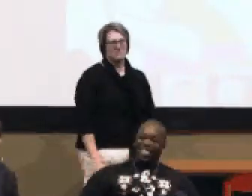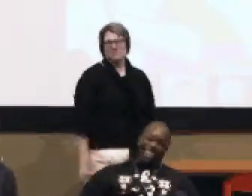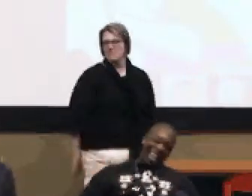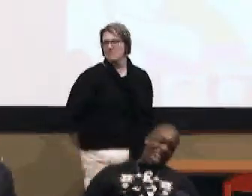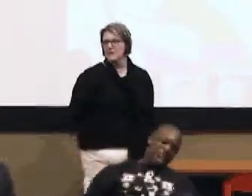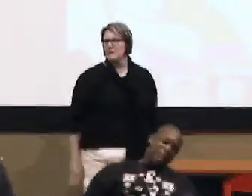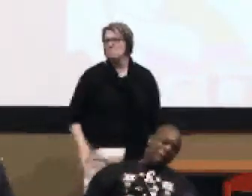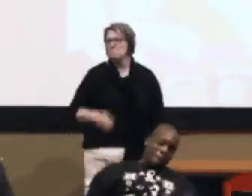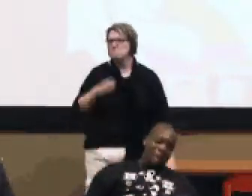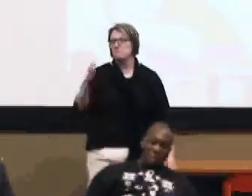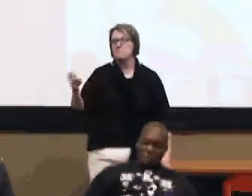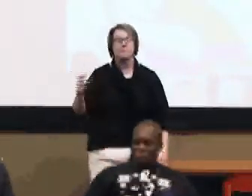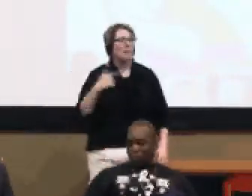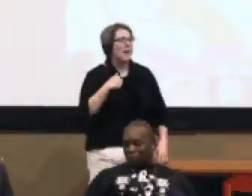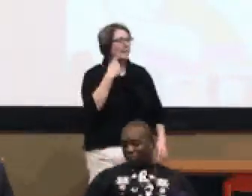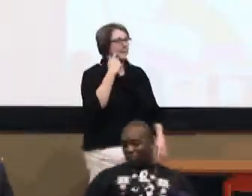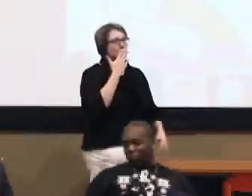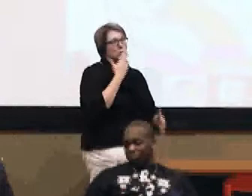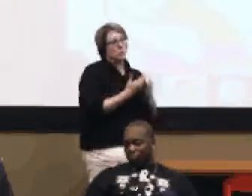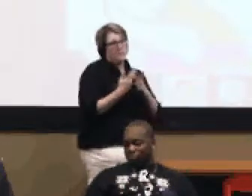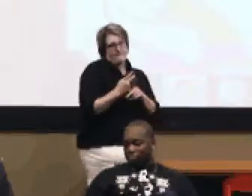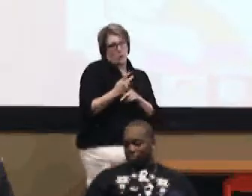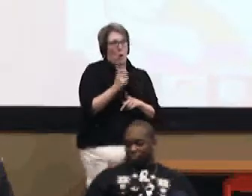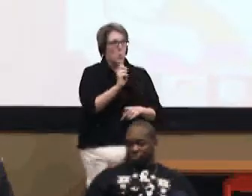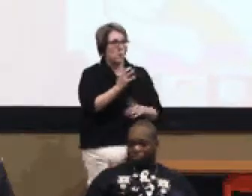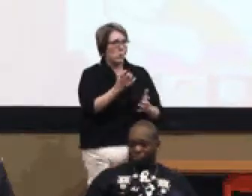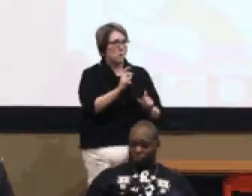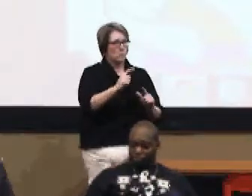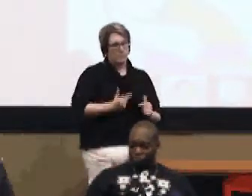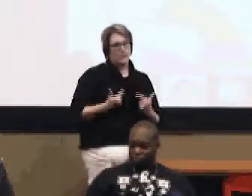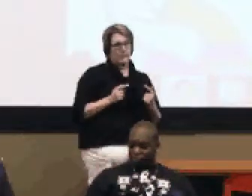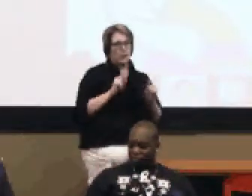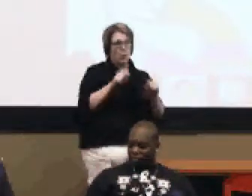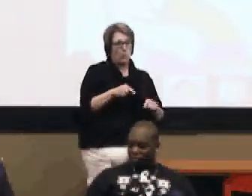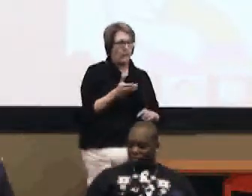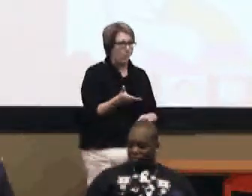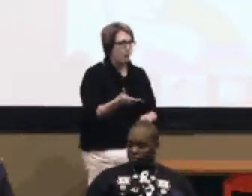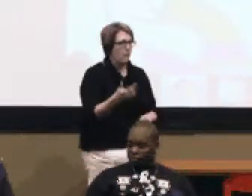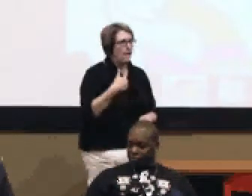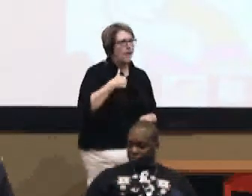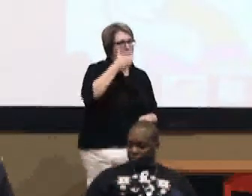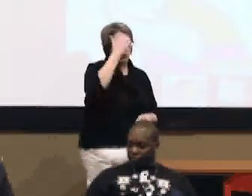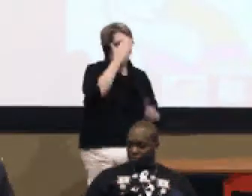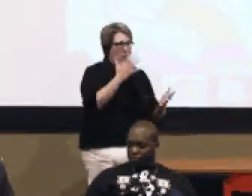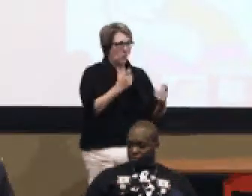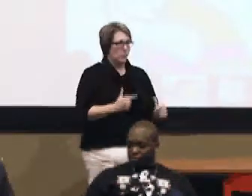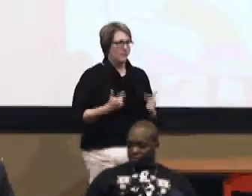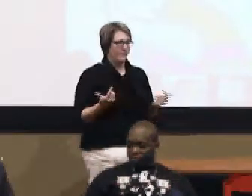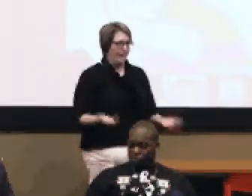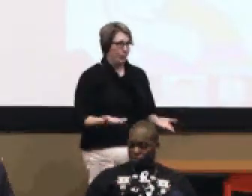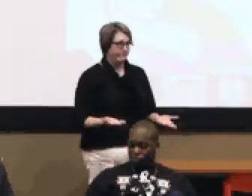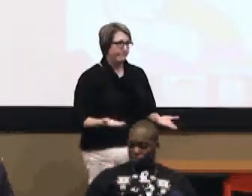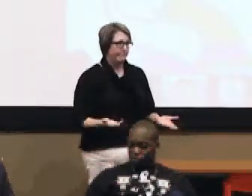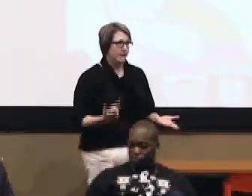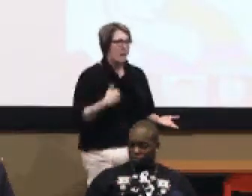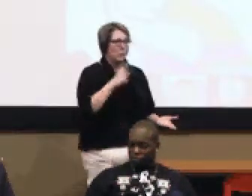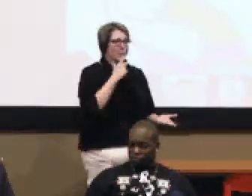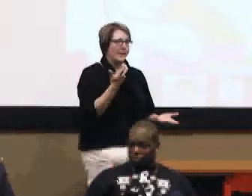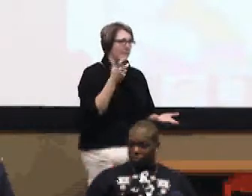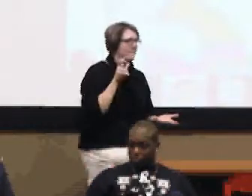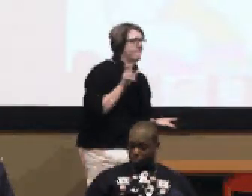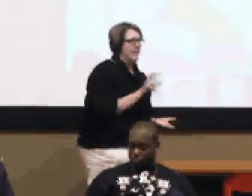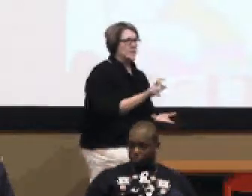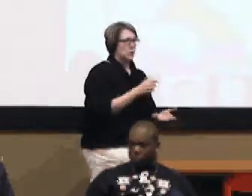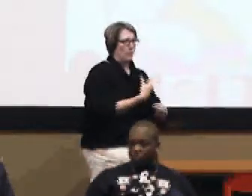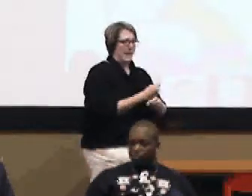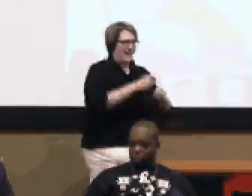I think it's good to figure out where you want to live and go there. And I know I want to live here, and so I'm really invested in making this